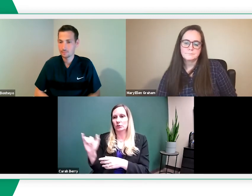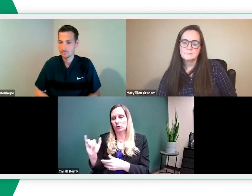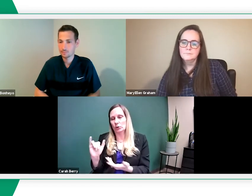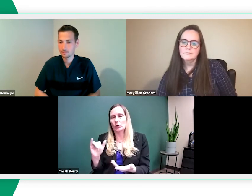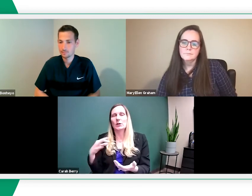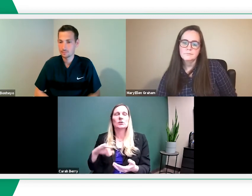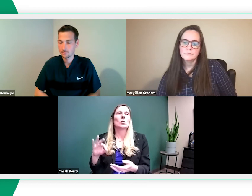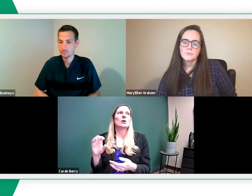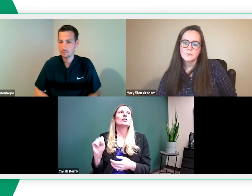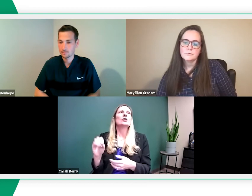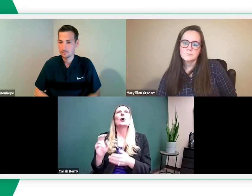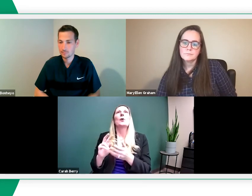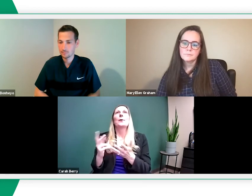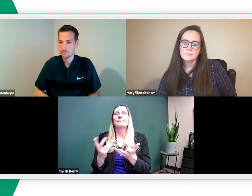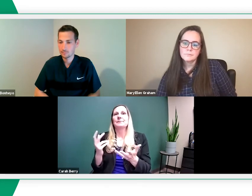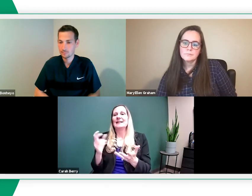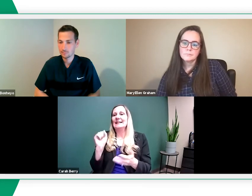credit score as well.